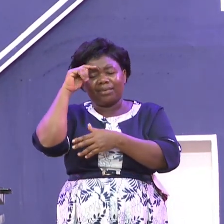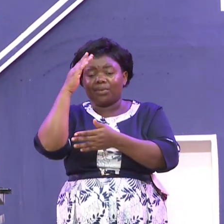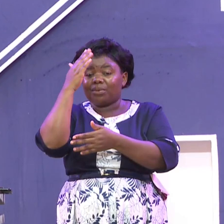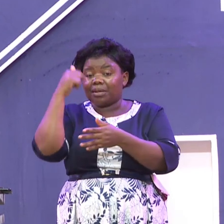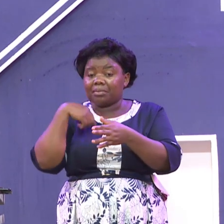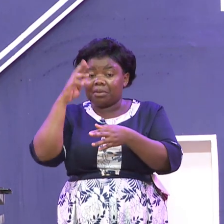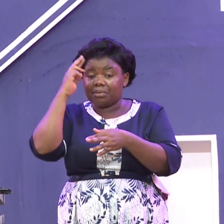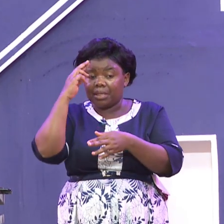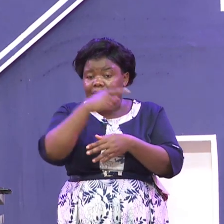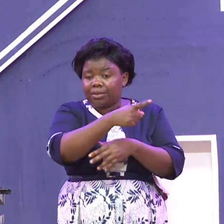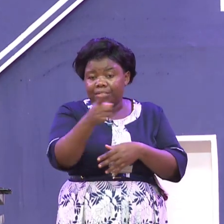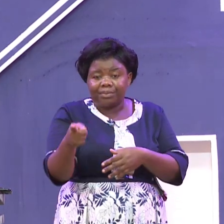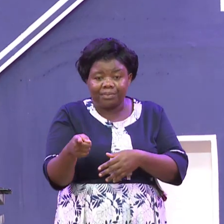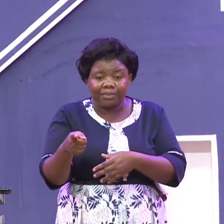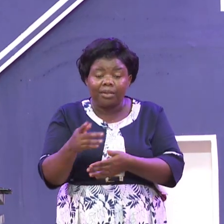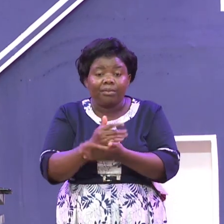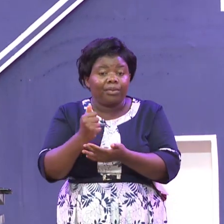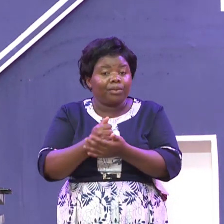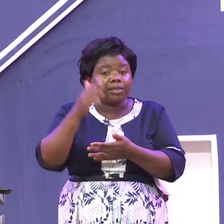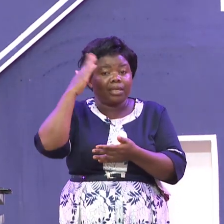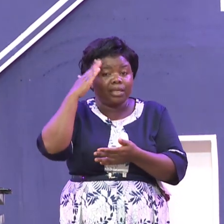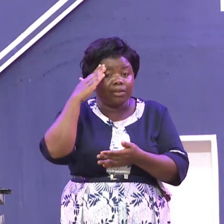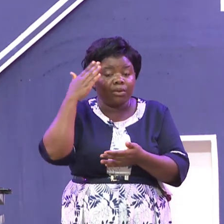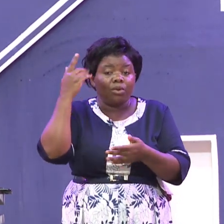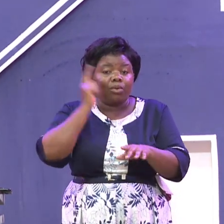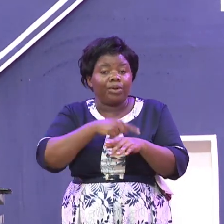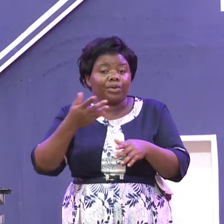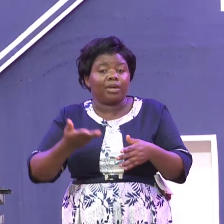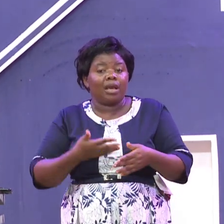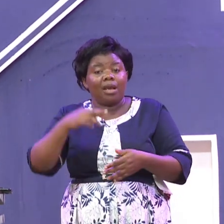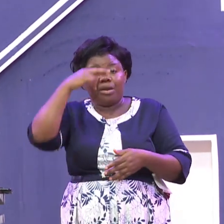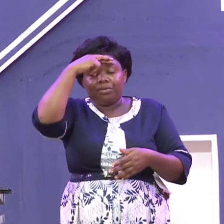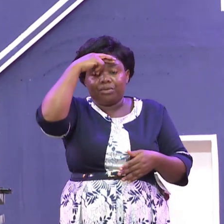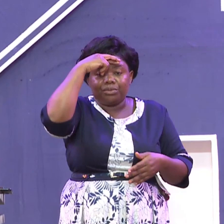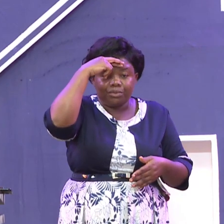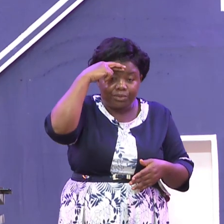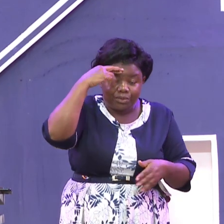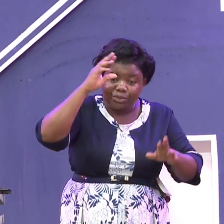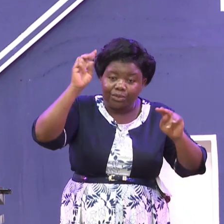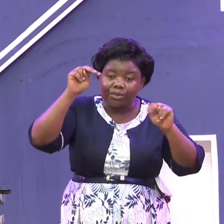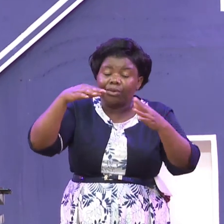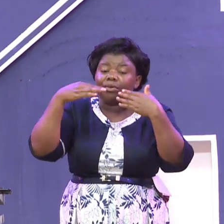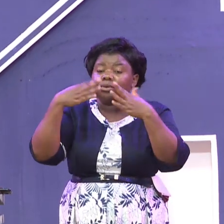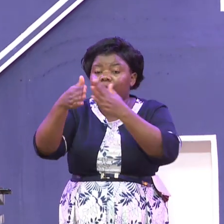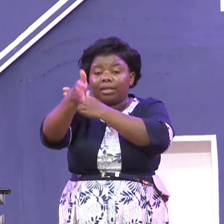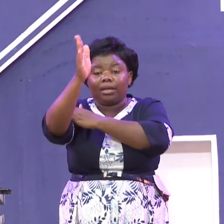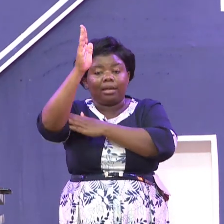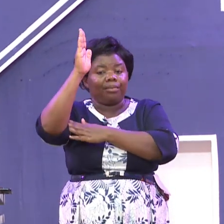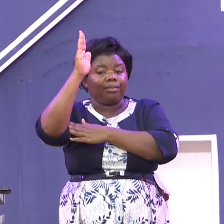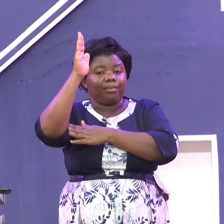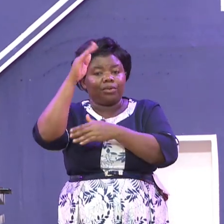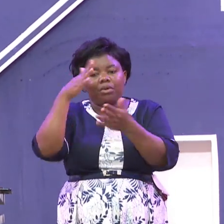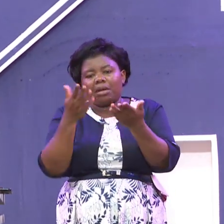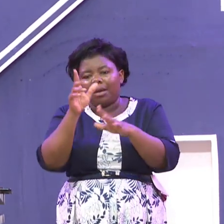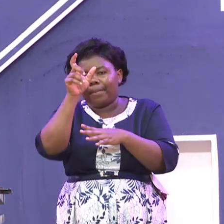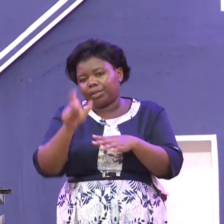think I'm reminding you of this? Kubanga manyi boba toyina nsonga kosinzira kwebaza muntu. Because if you don't have